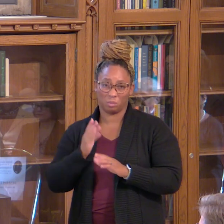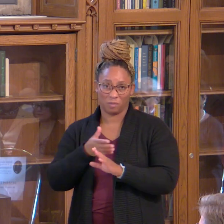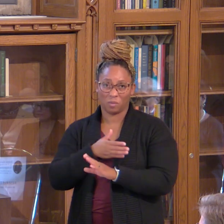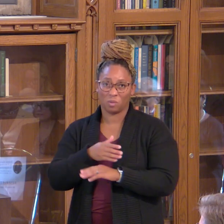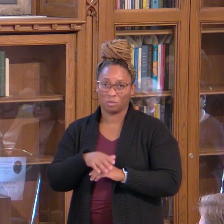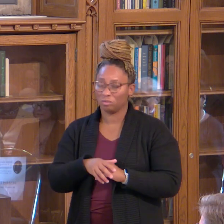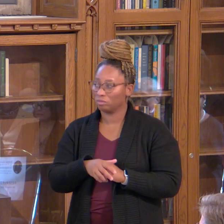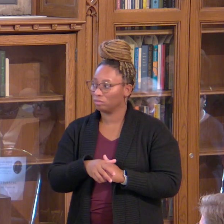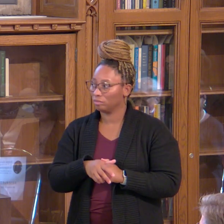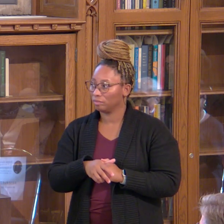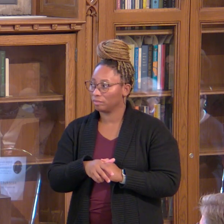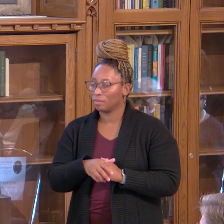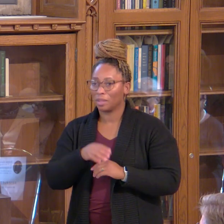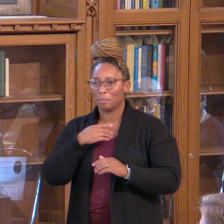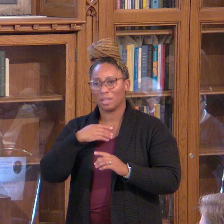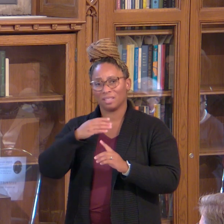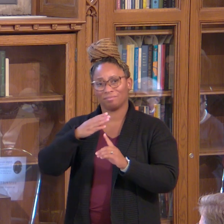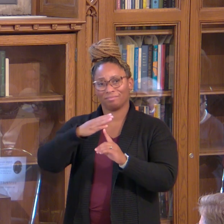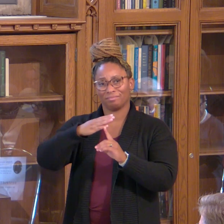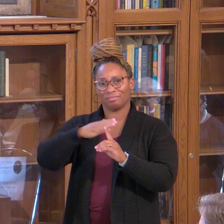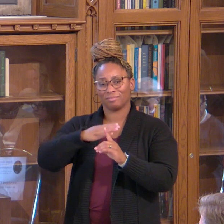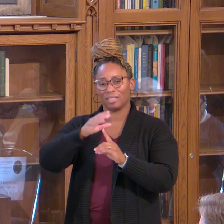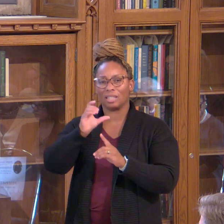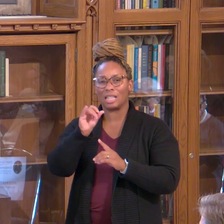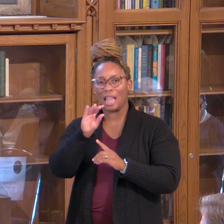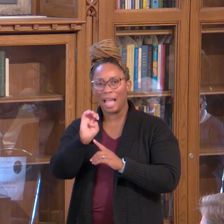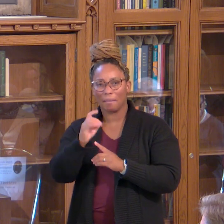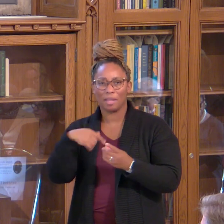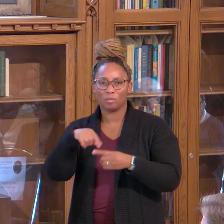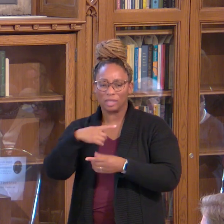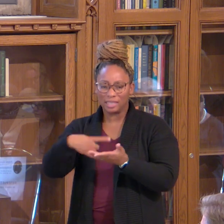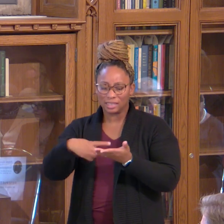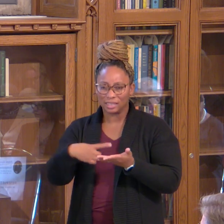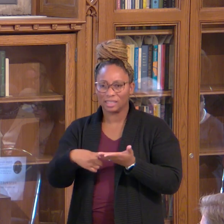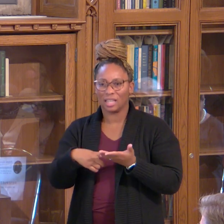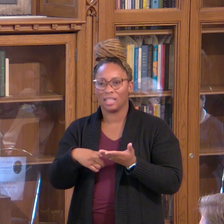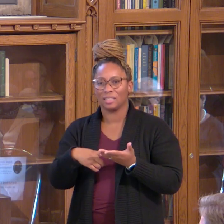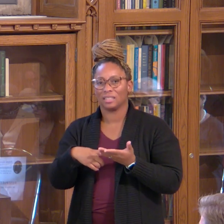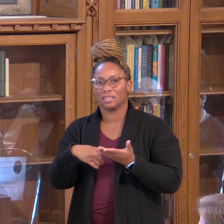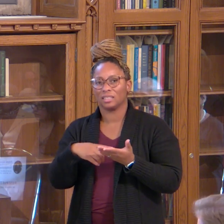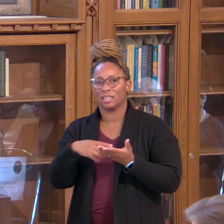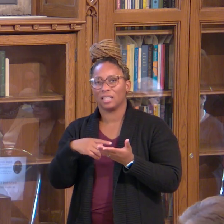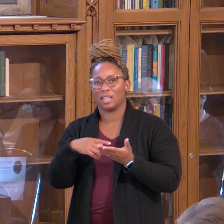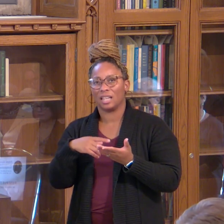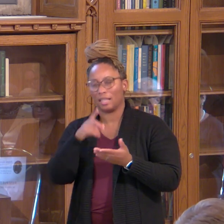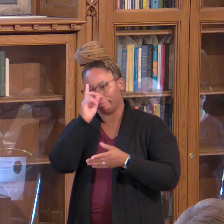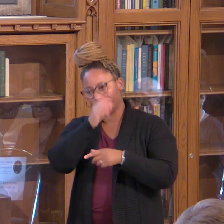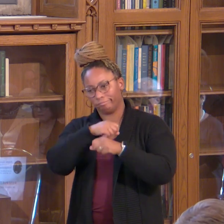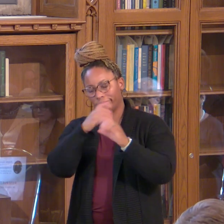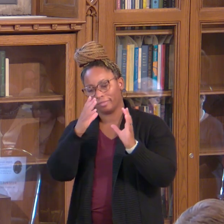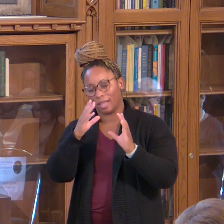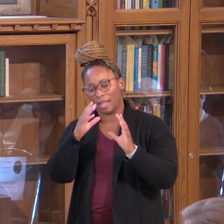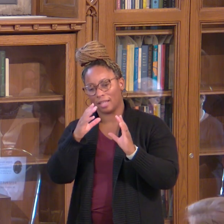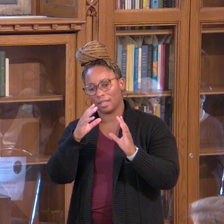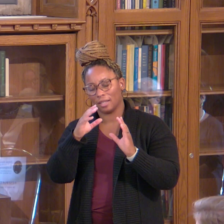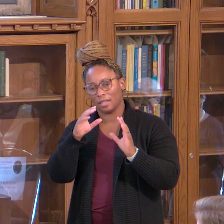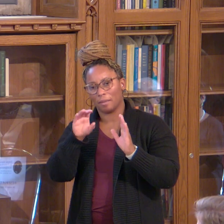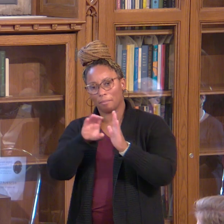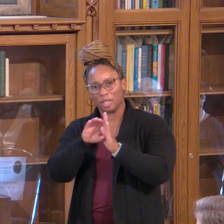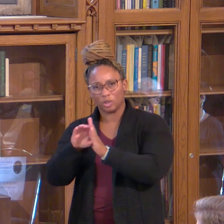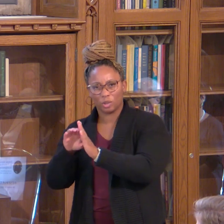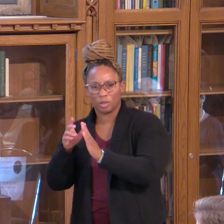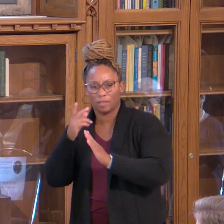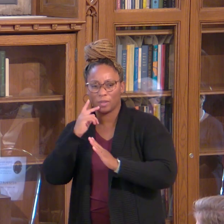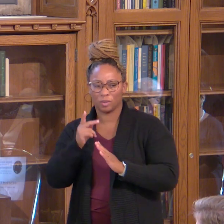now but climate is also discussed in um and and and painted you know these painted images of